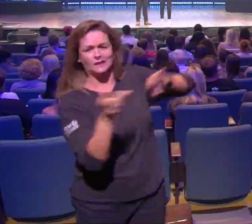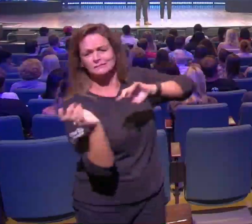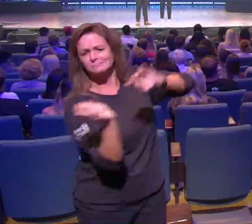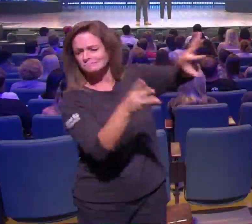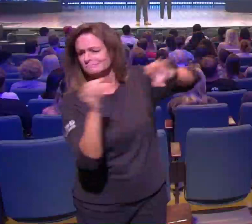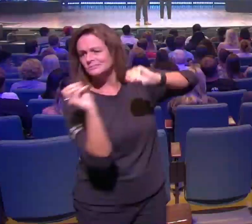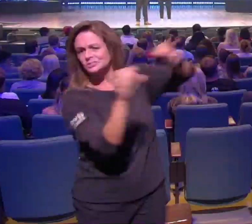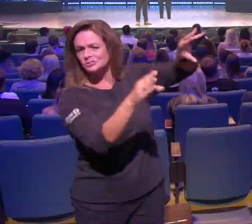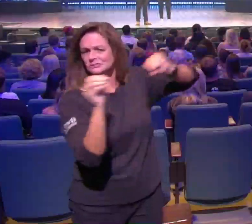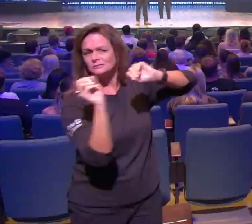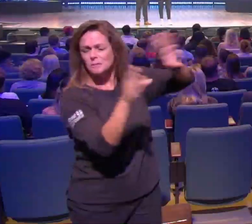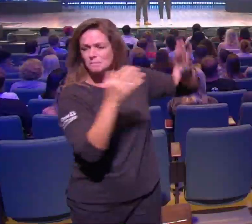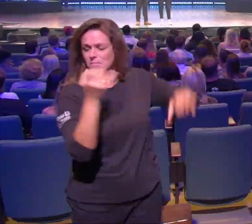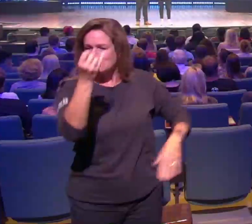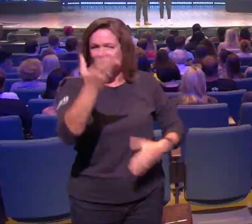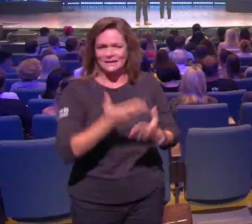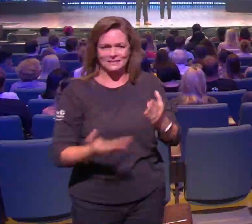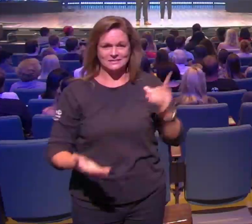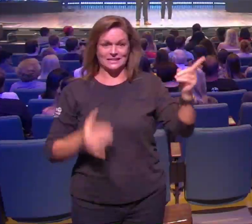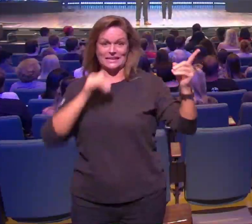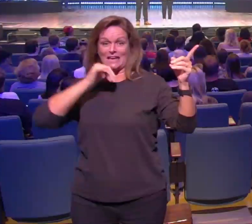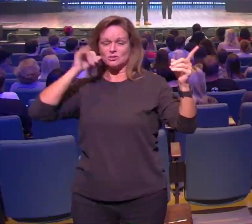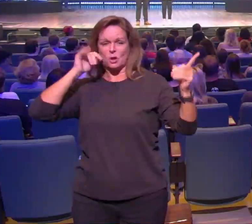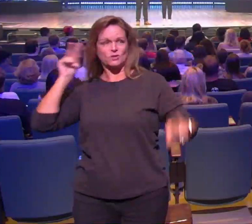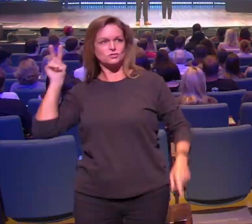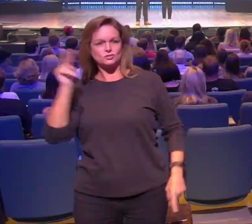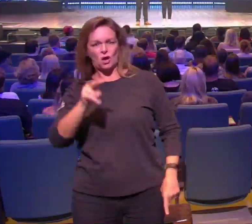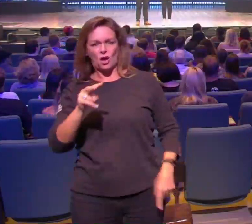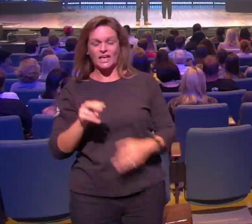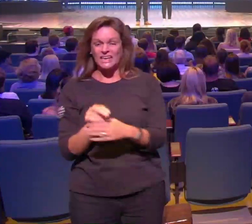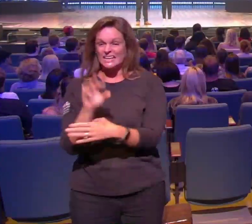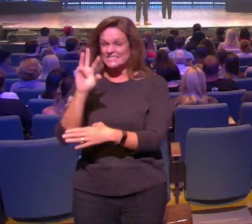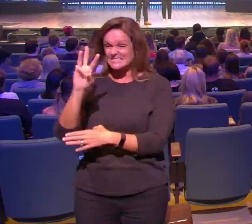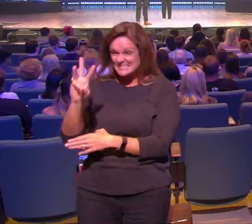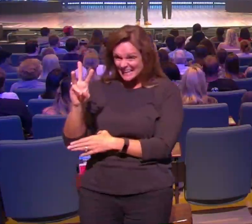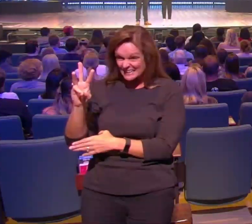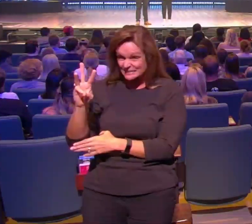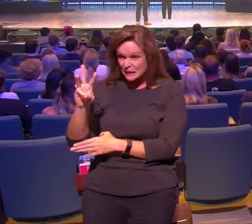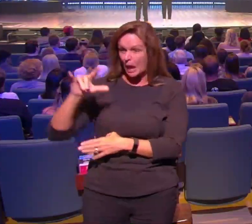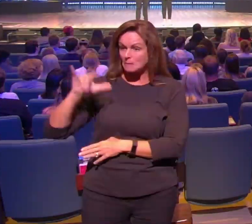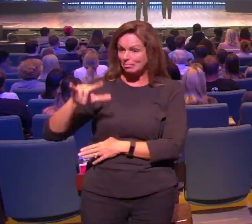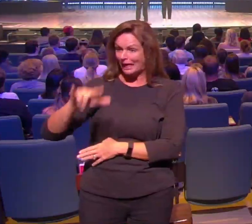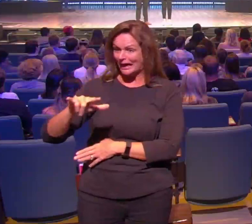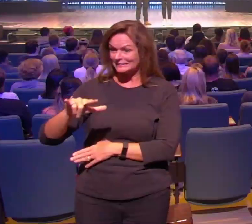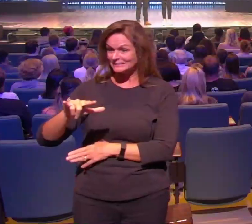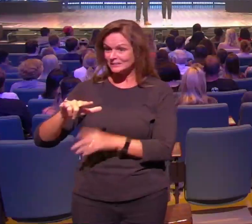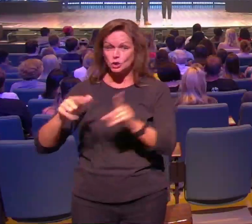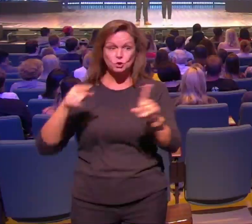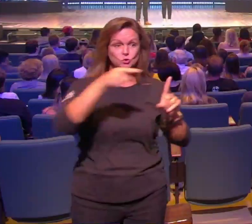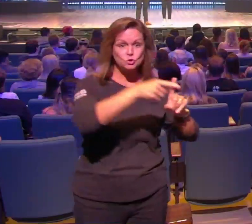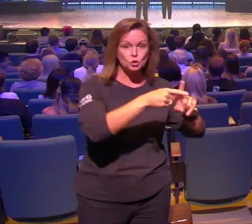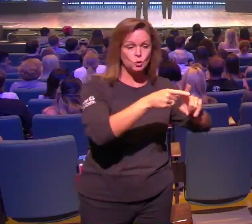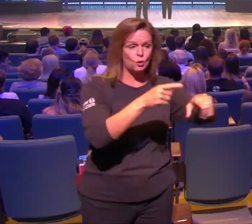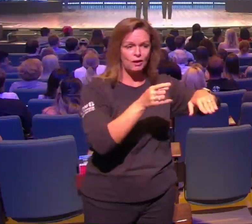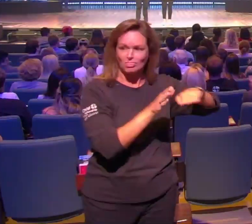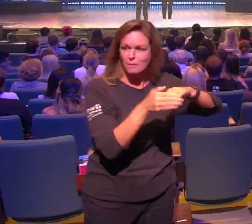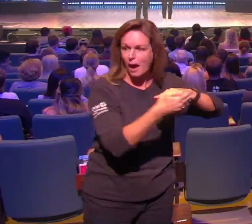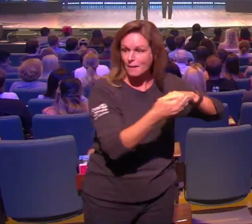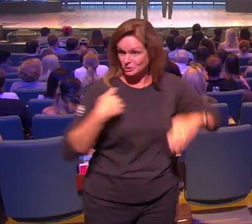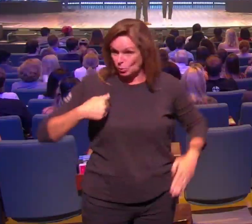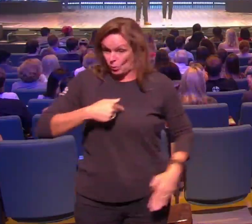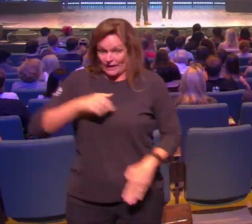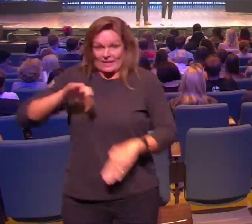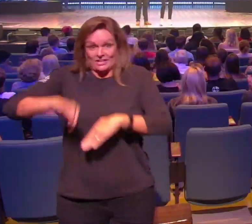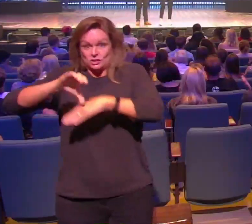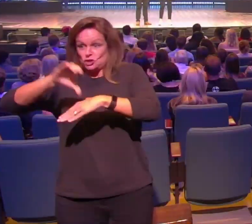days to get supplies down. Even yesterday, we actually sent 6 planes down there with medical supplies, food, water, and